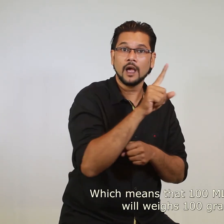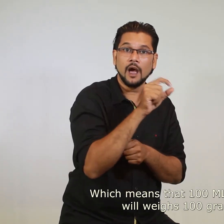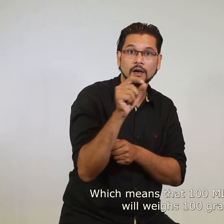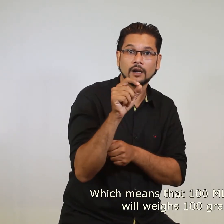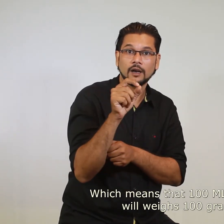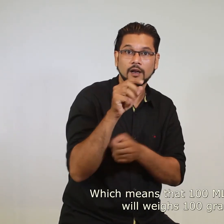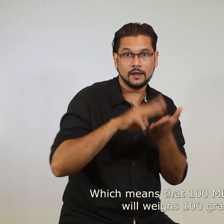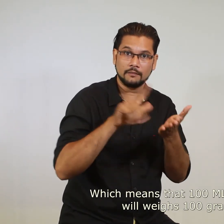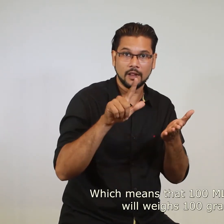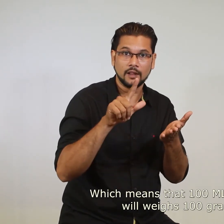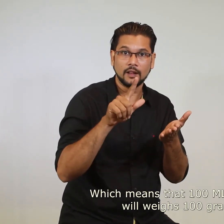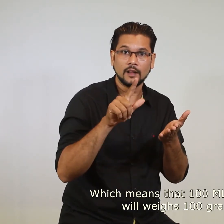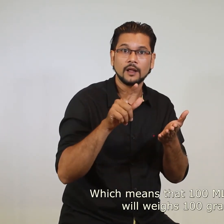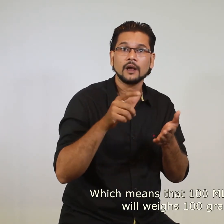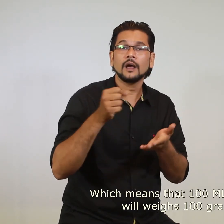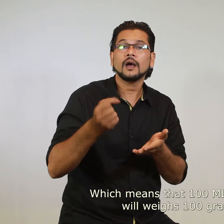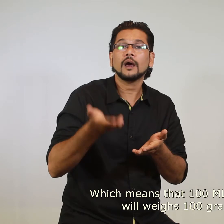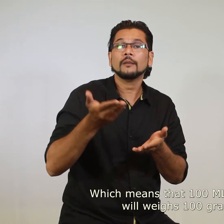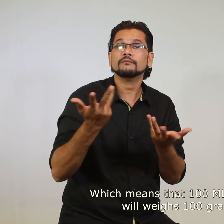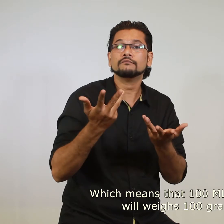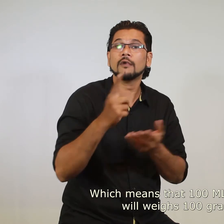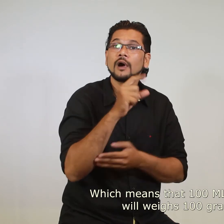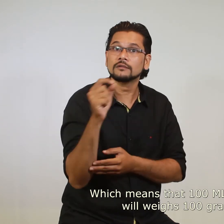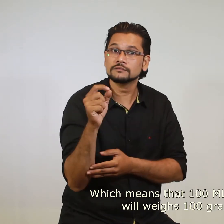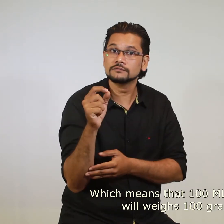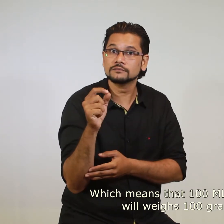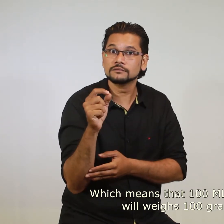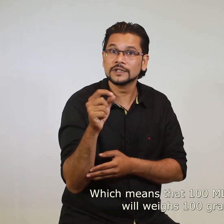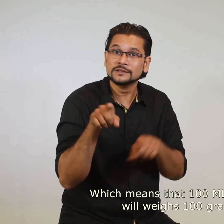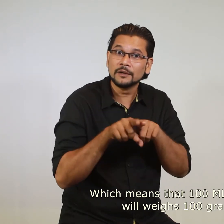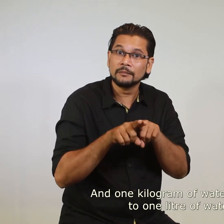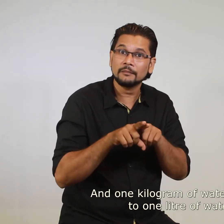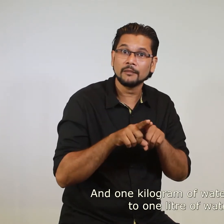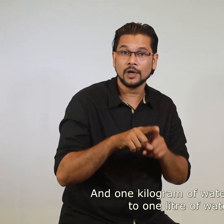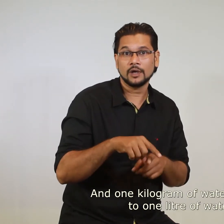Which means that 100 ml of water will weigh 100 grams.